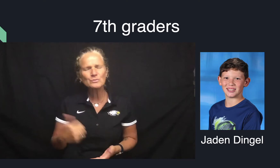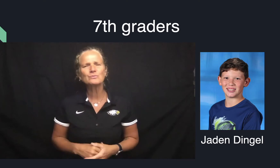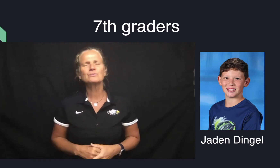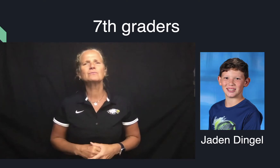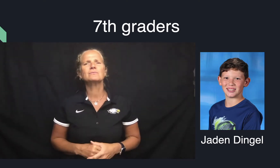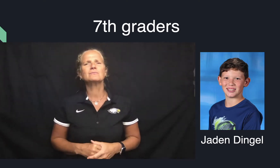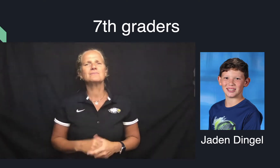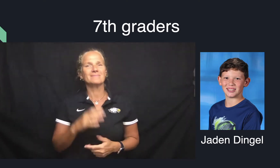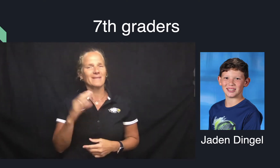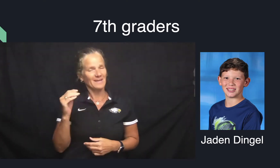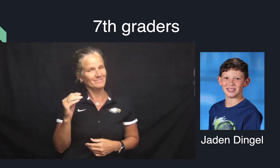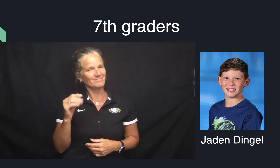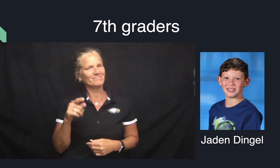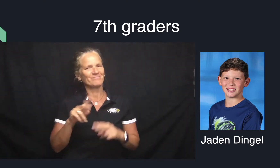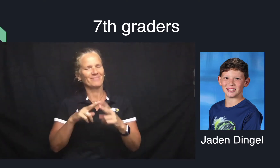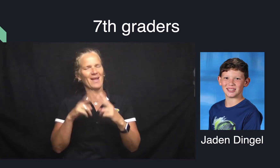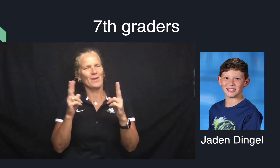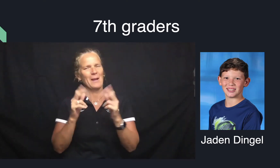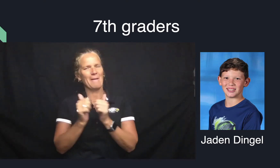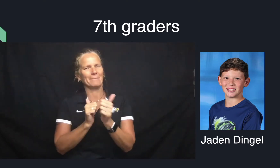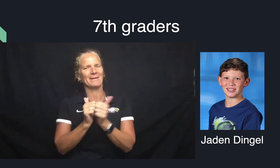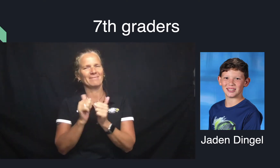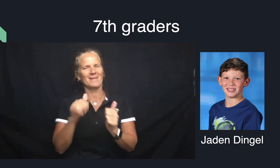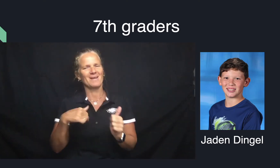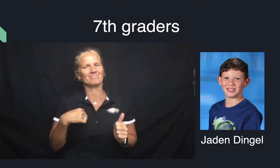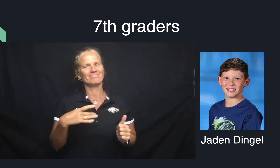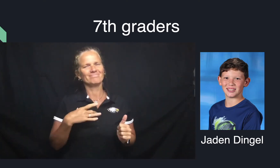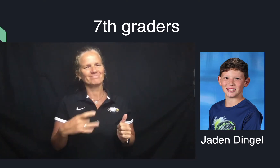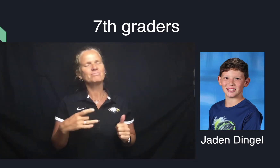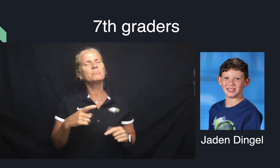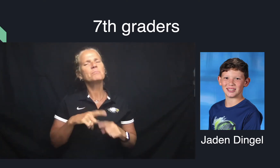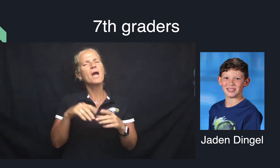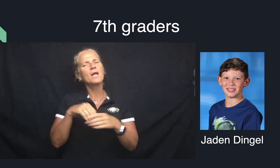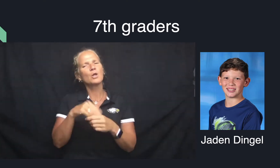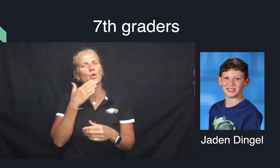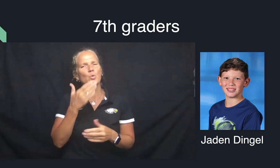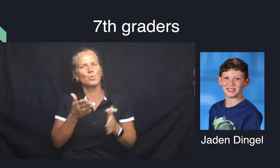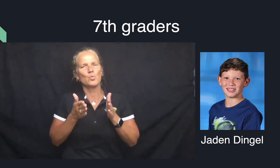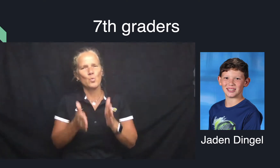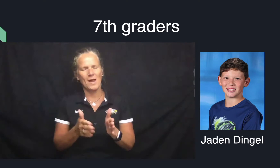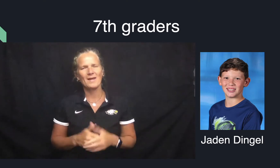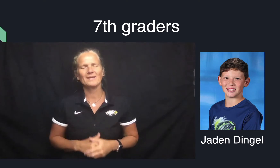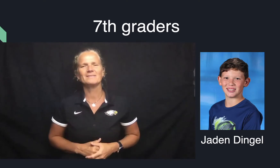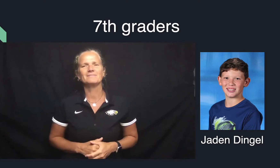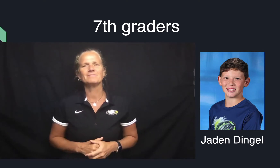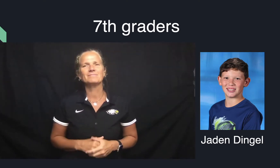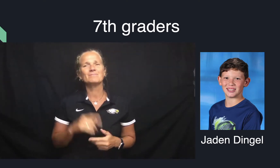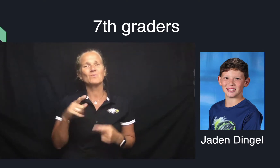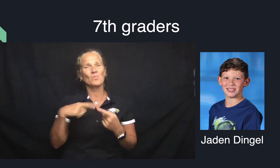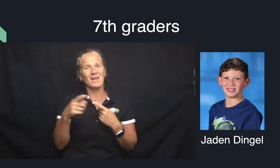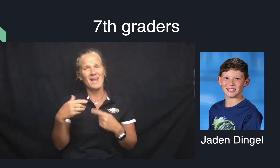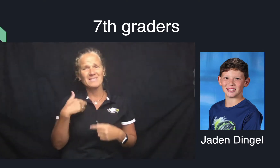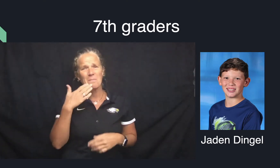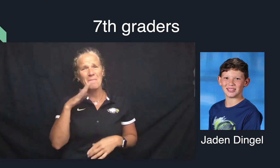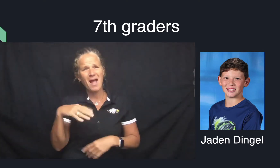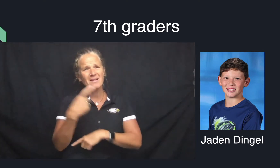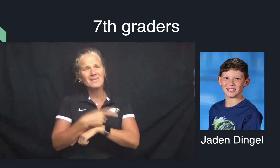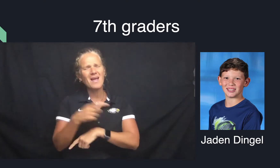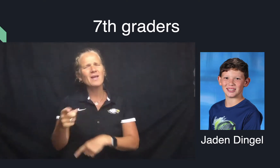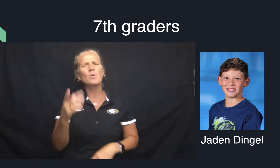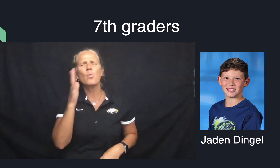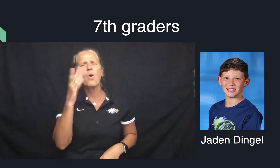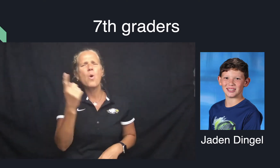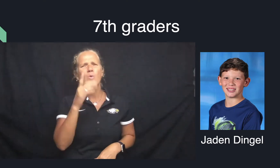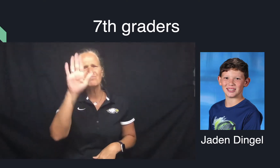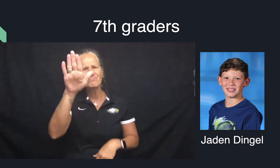best. Helps others. And very competitive. And I like that in a good way.